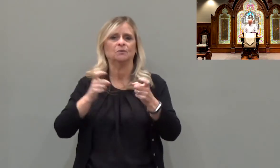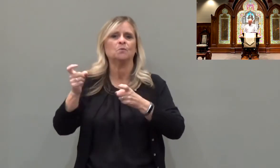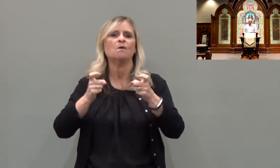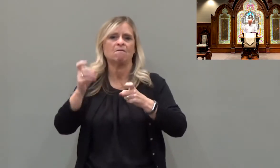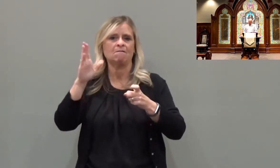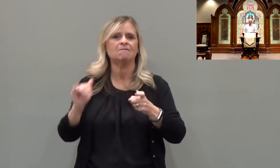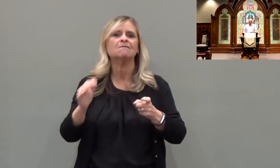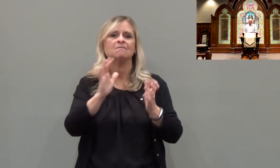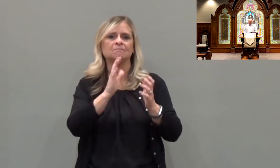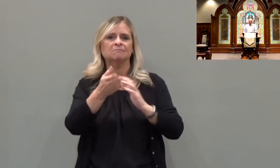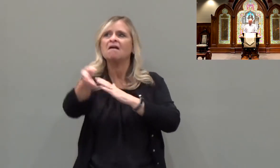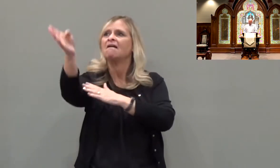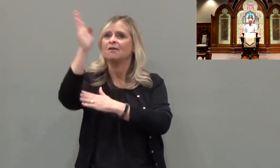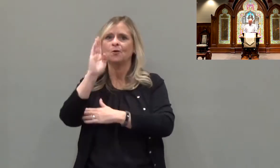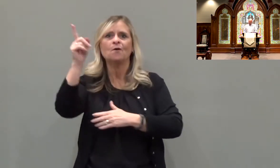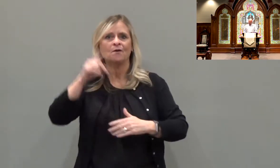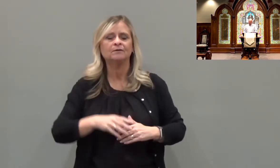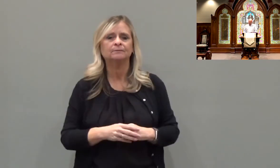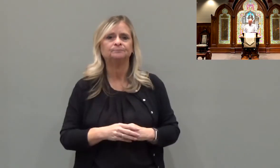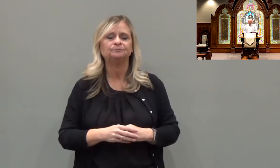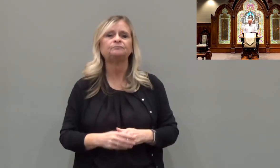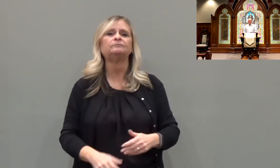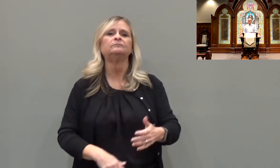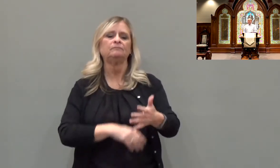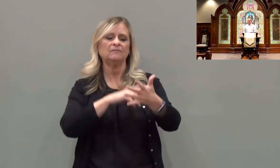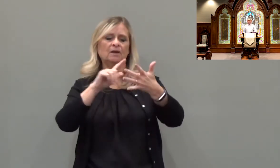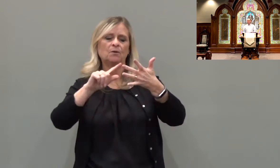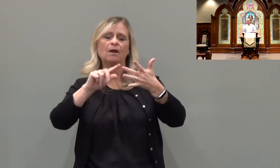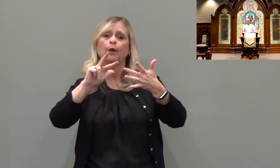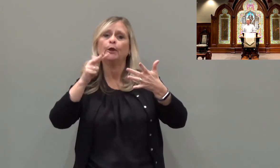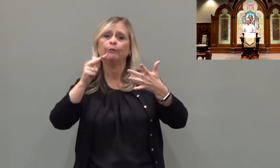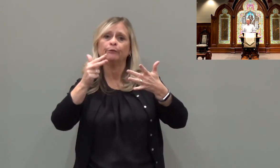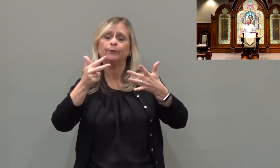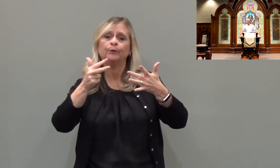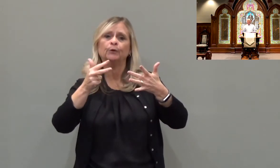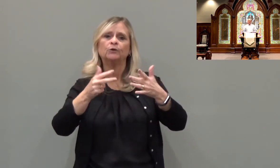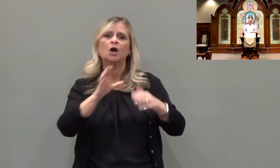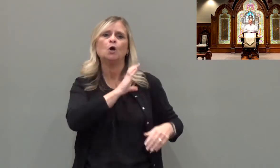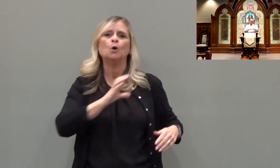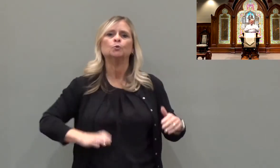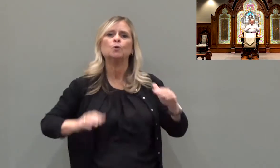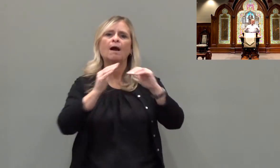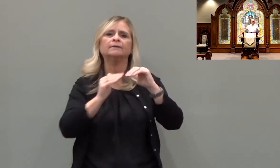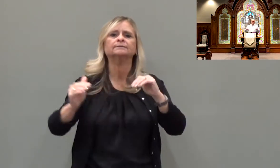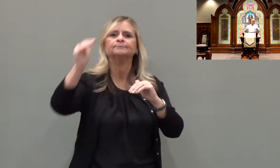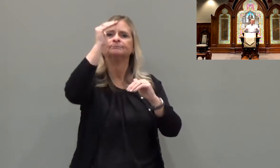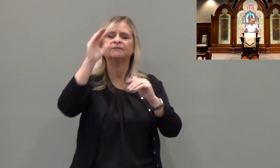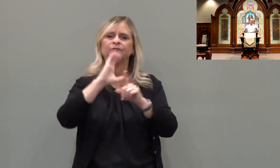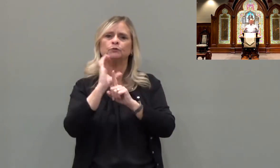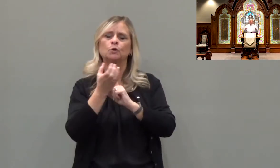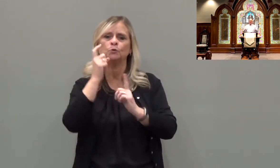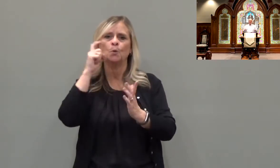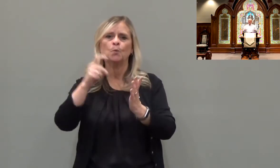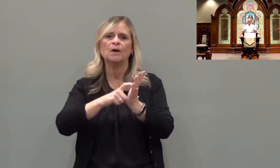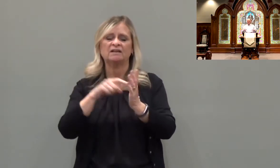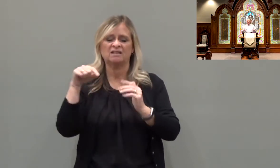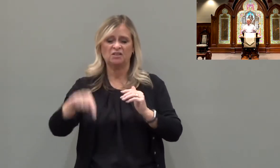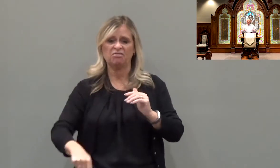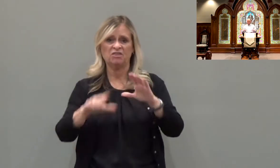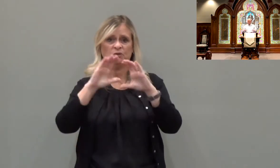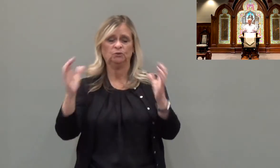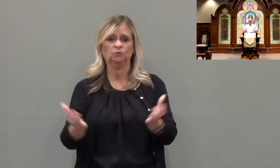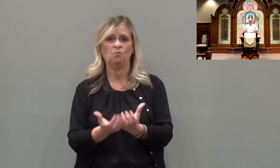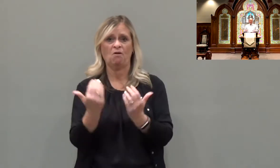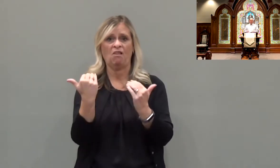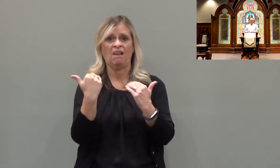God. There is, third, Christ above culture, recognizing that this world is limited in